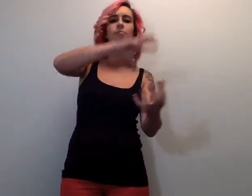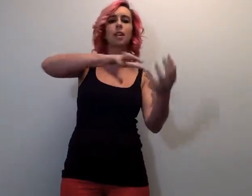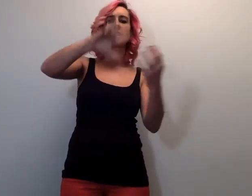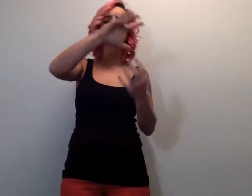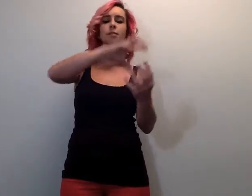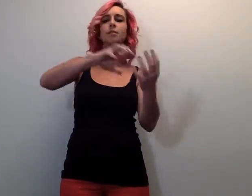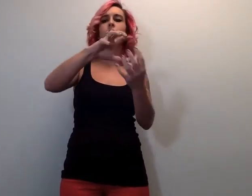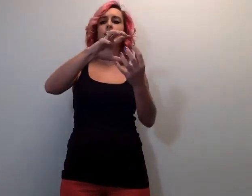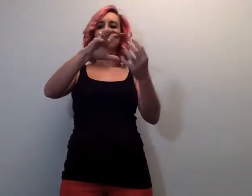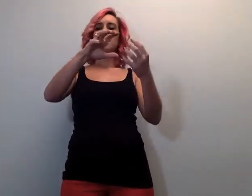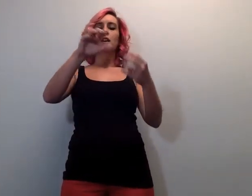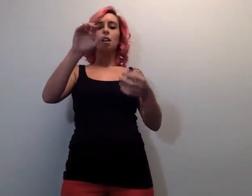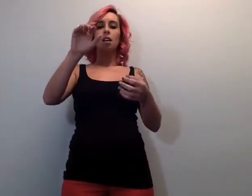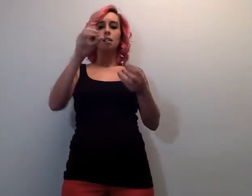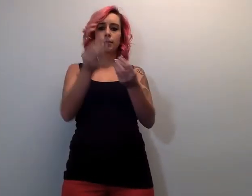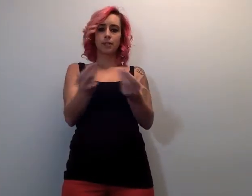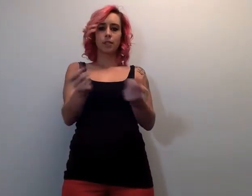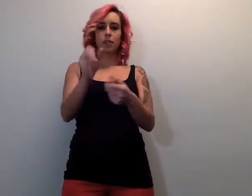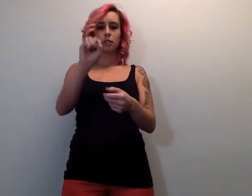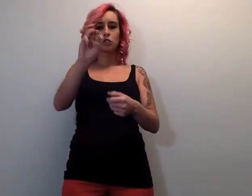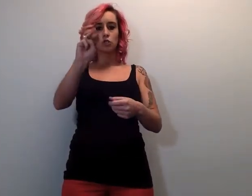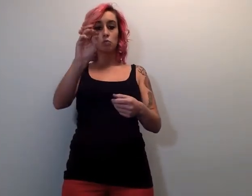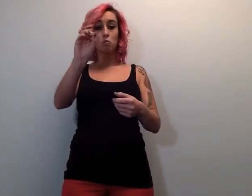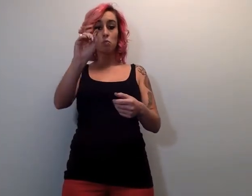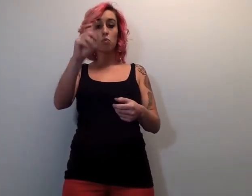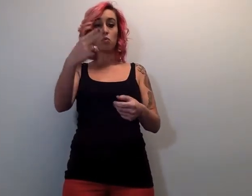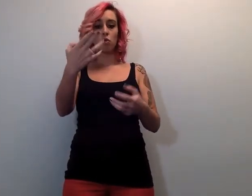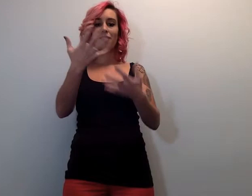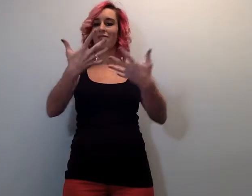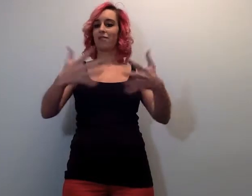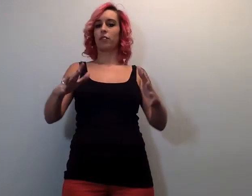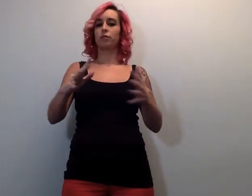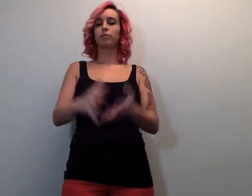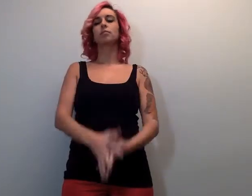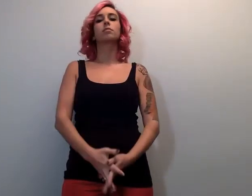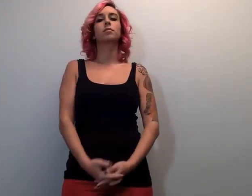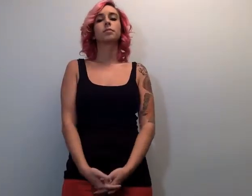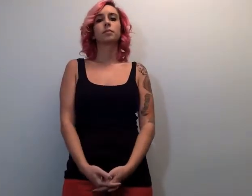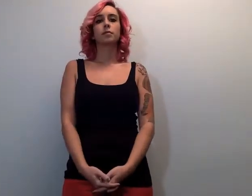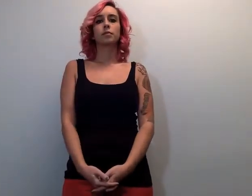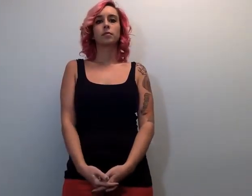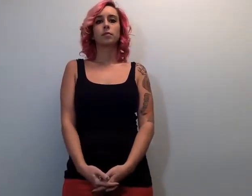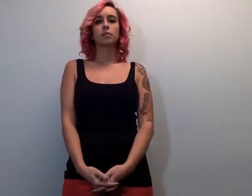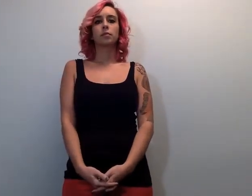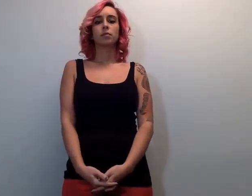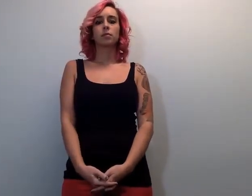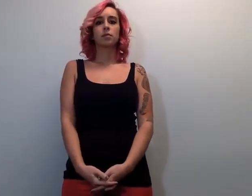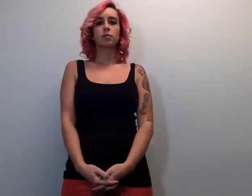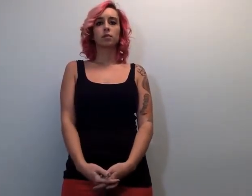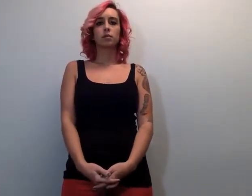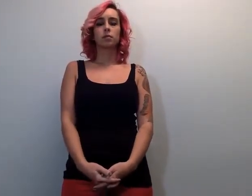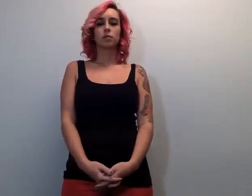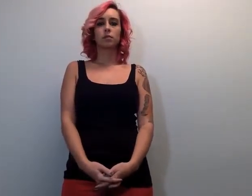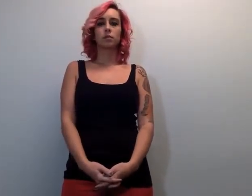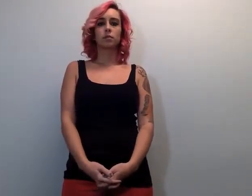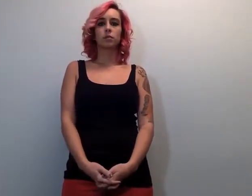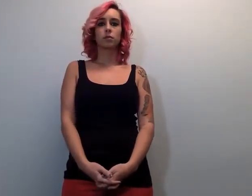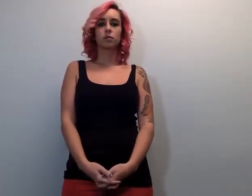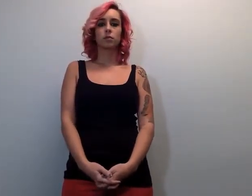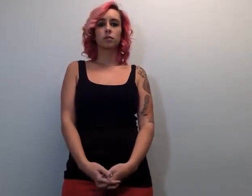Then you're finally going to blend in 5 egg yolks at room temperature, and you're just going to beat them slightly just